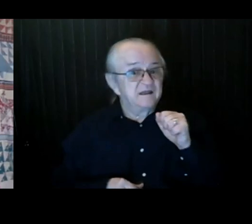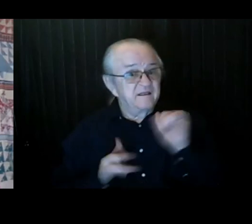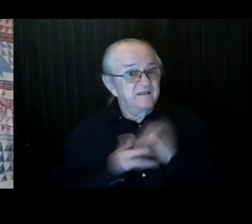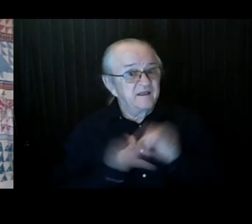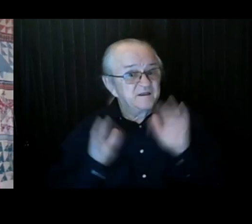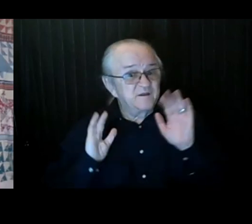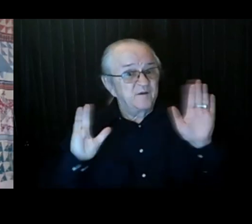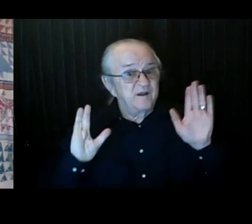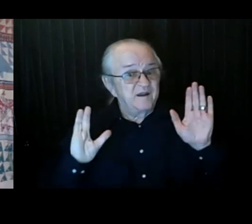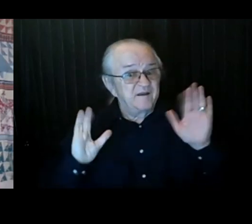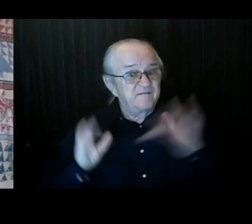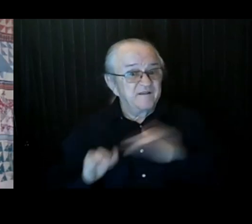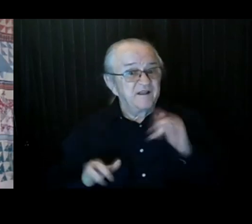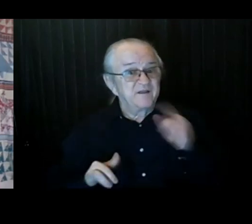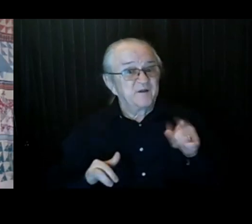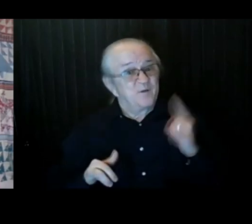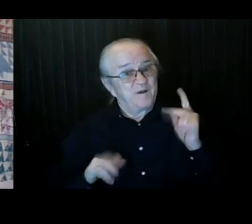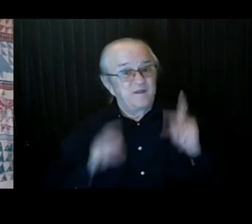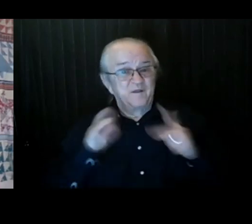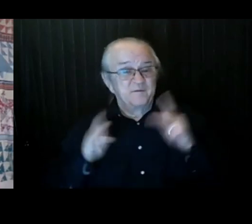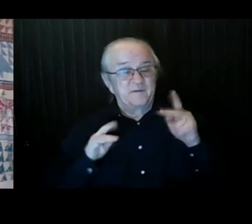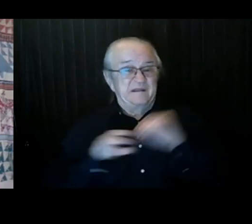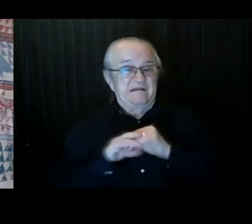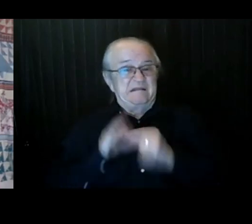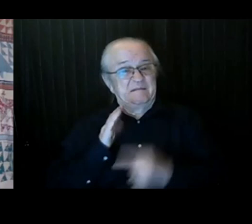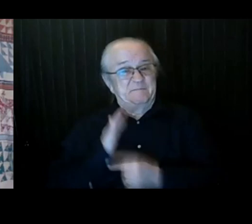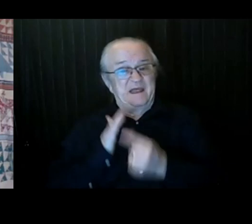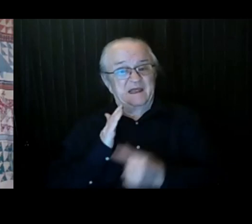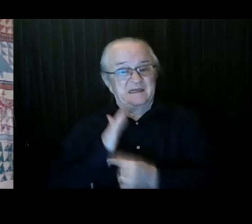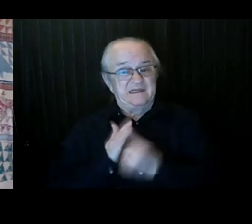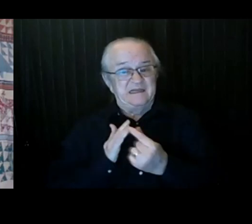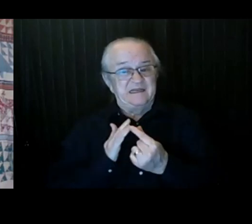honey. I feel like you're one of those people in Vogue.